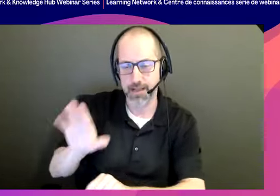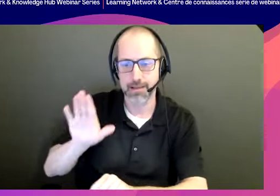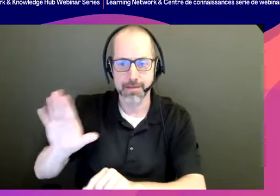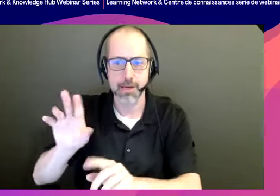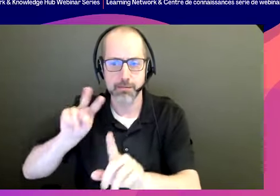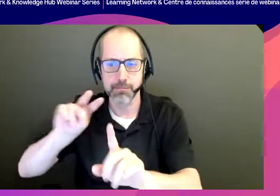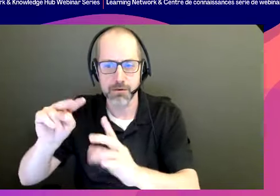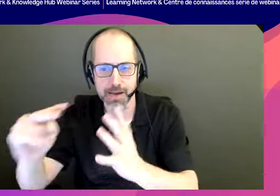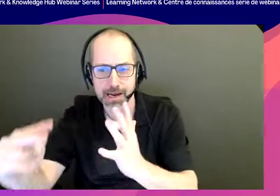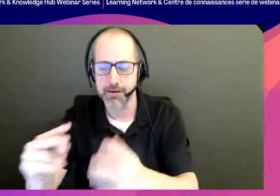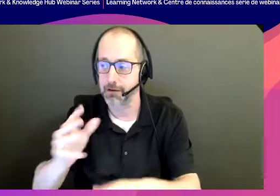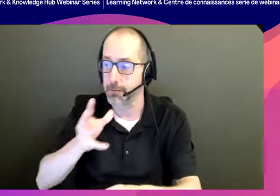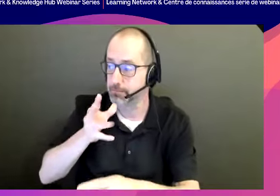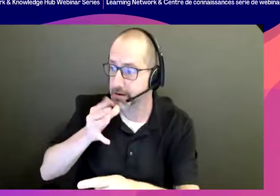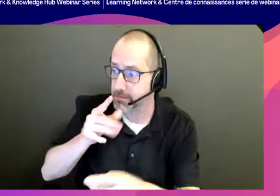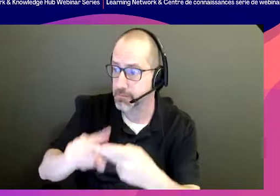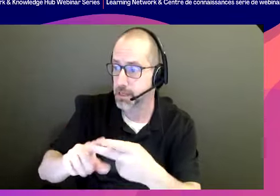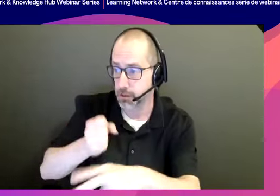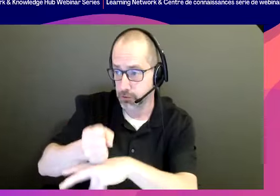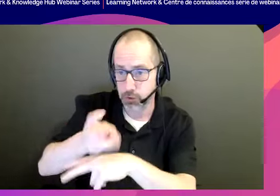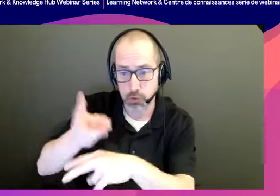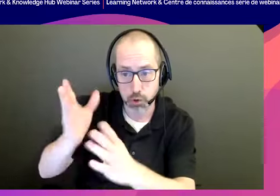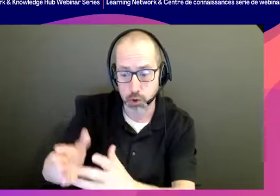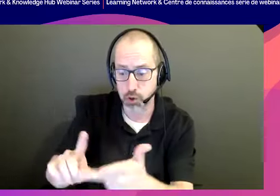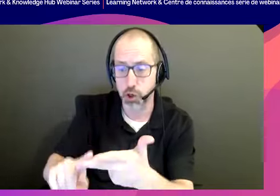mom, a social worker, and a nurse.